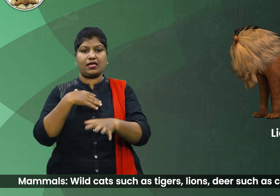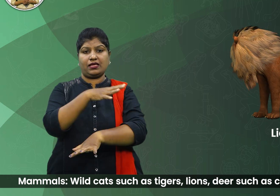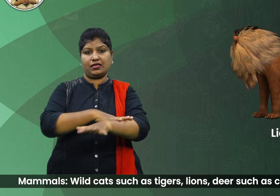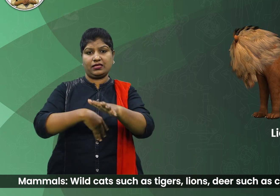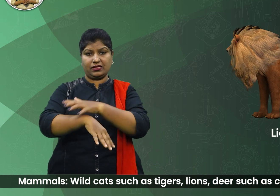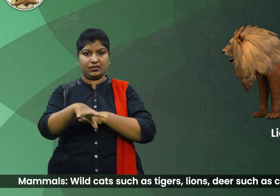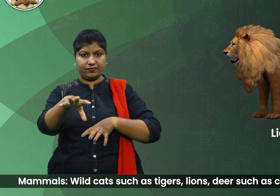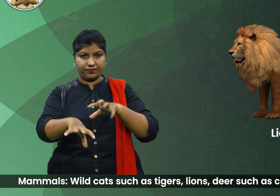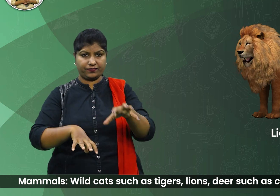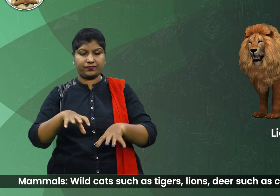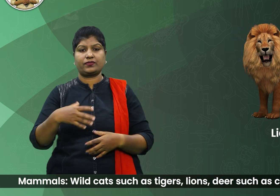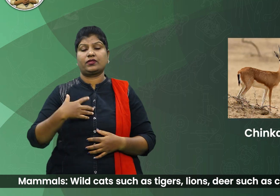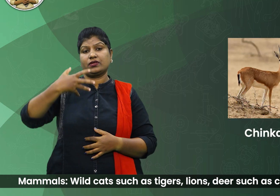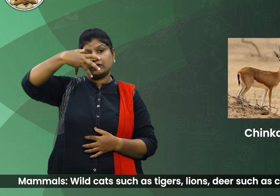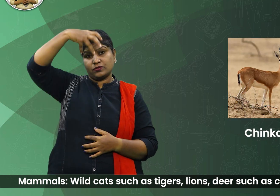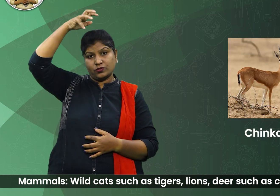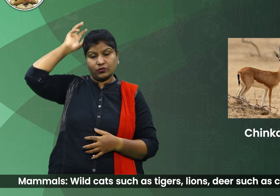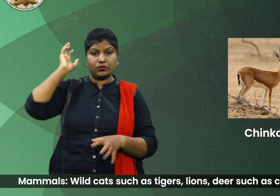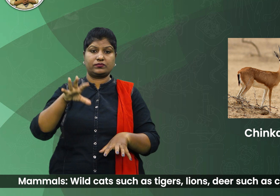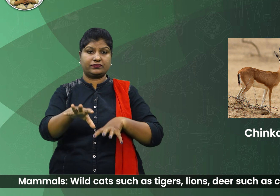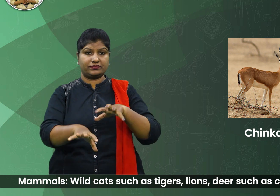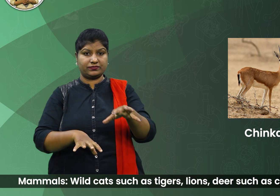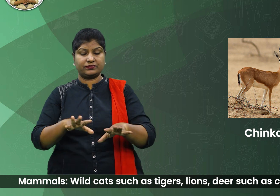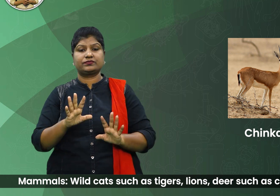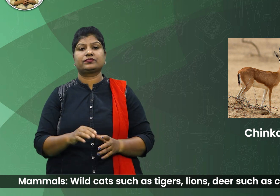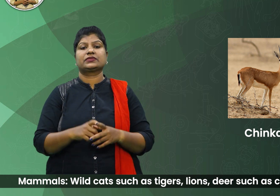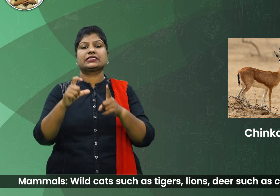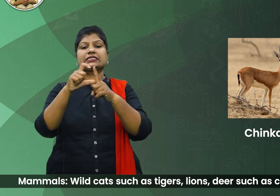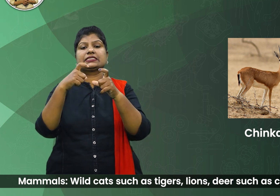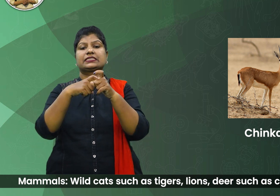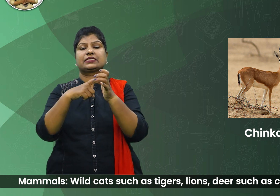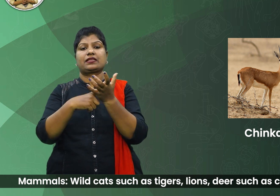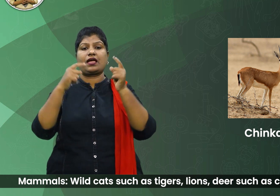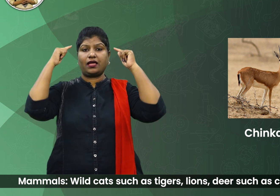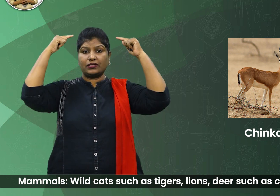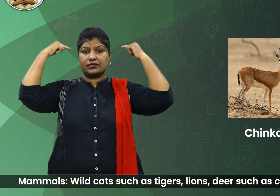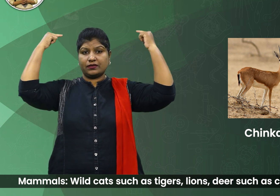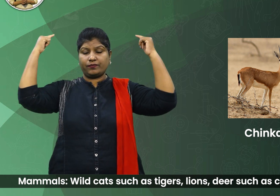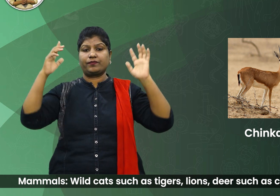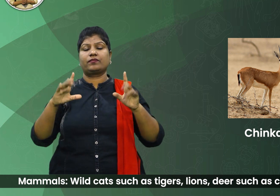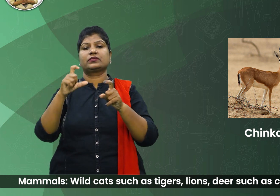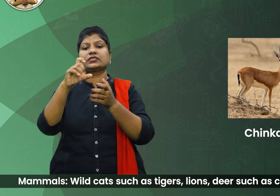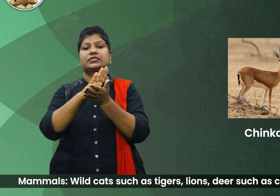deer such as chinkara